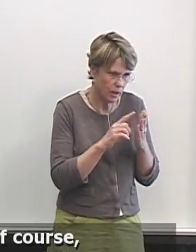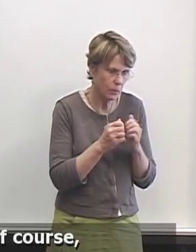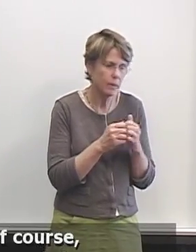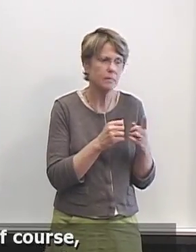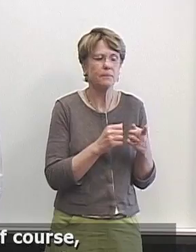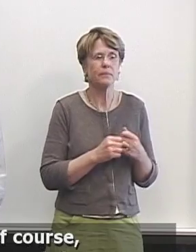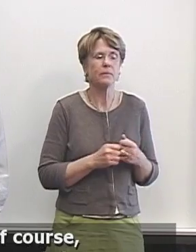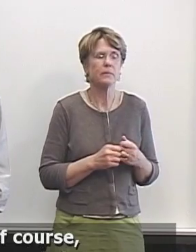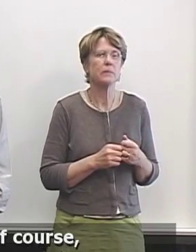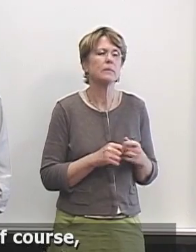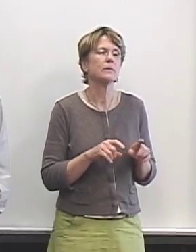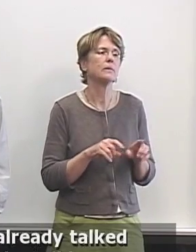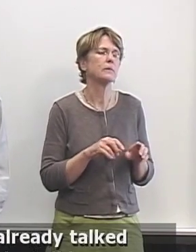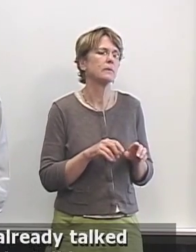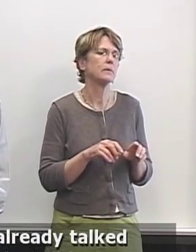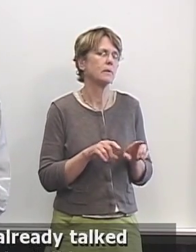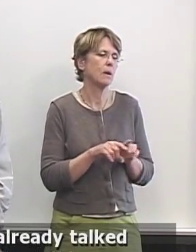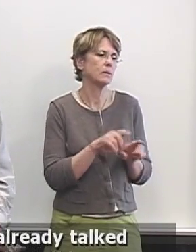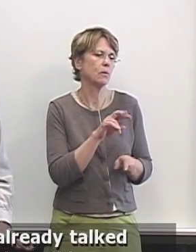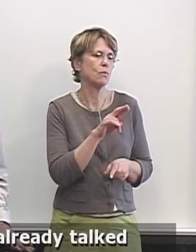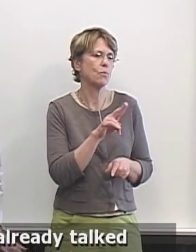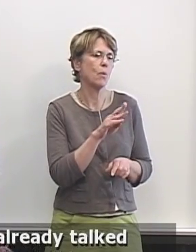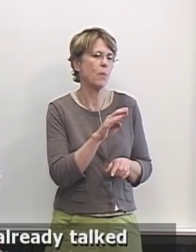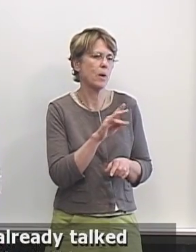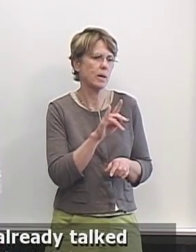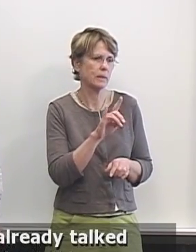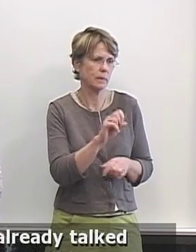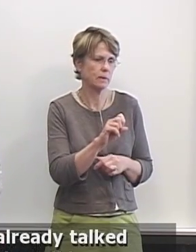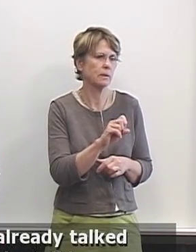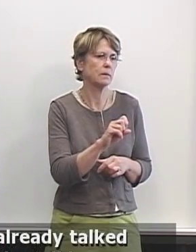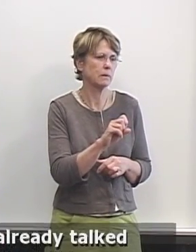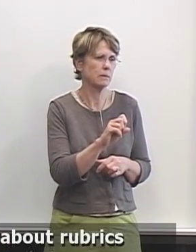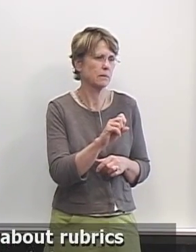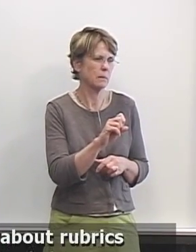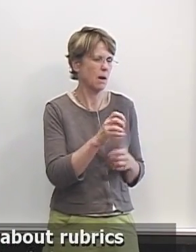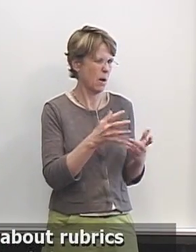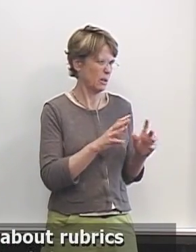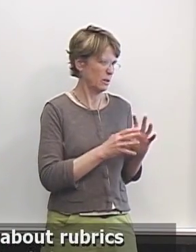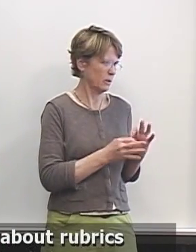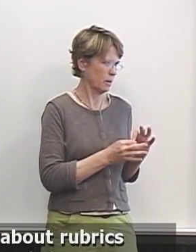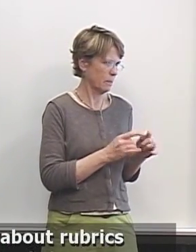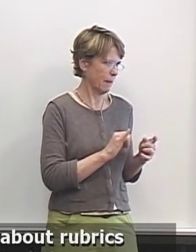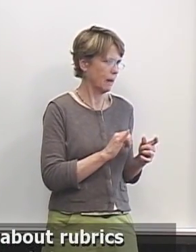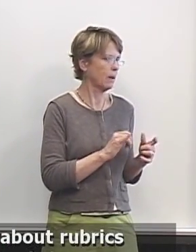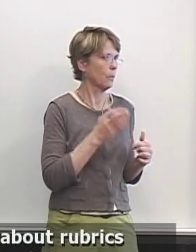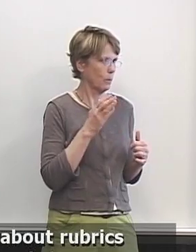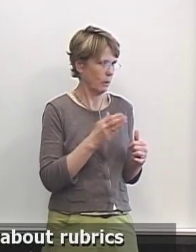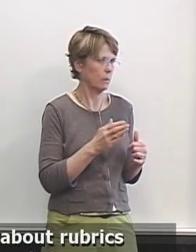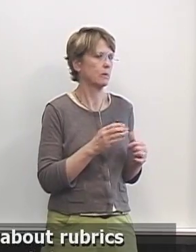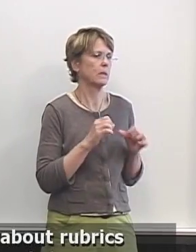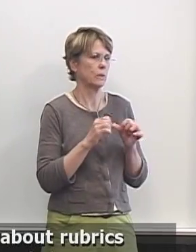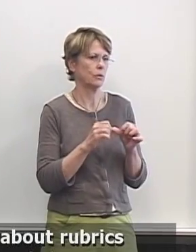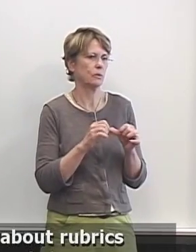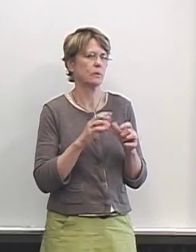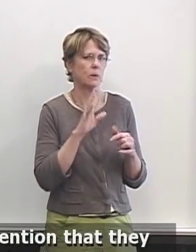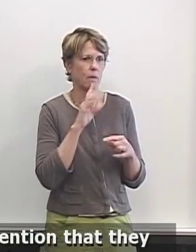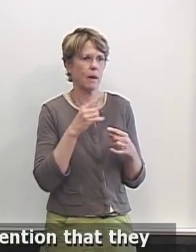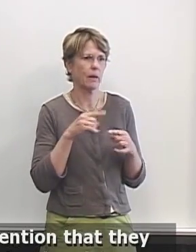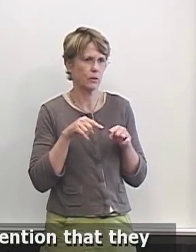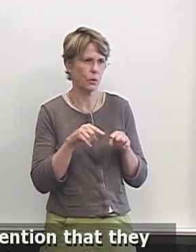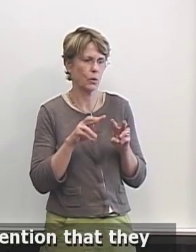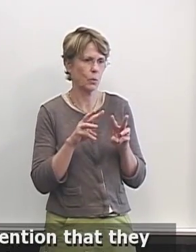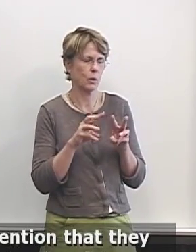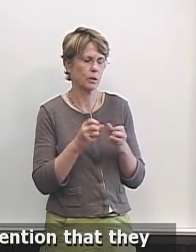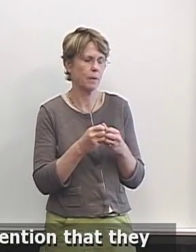And of course there are rubrics. And we've already talked, and we'll be talking a lot more about rubrics in the workshop. Just